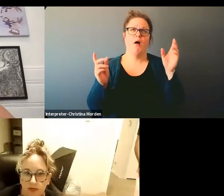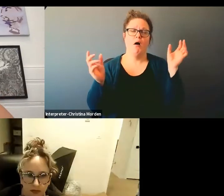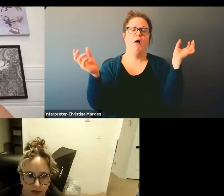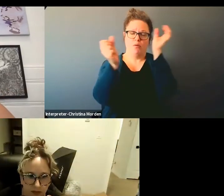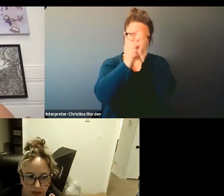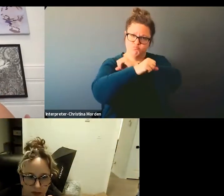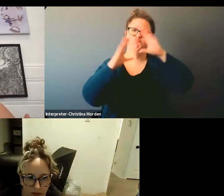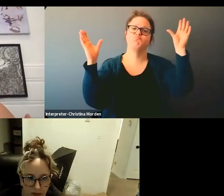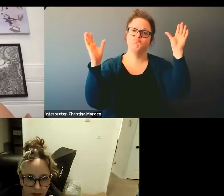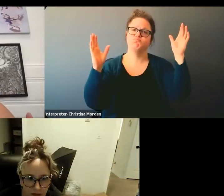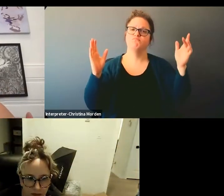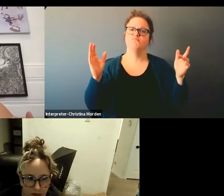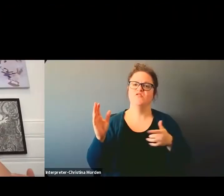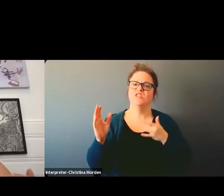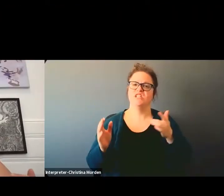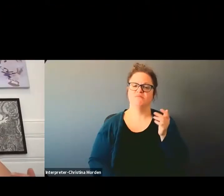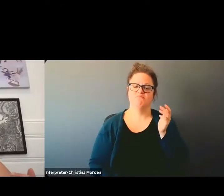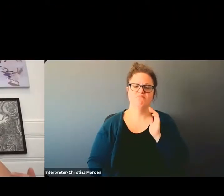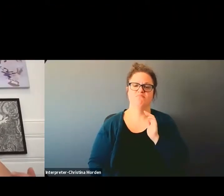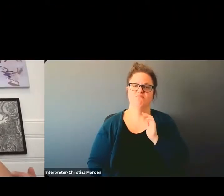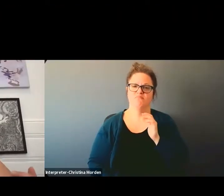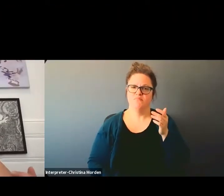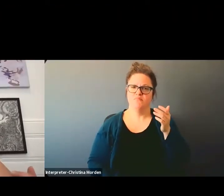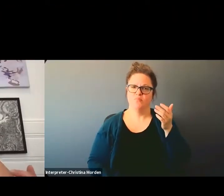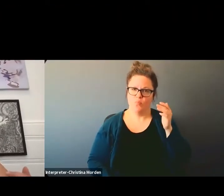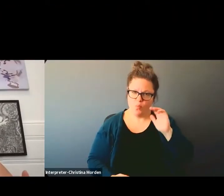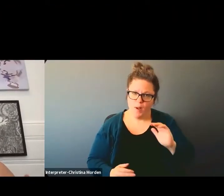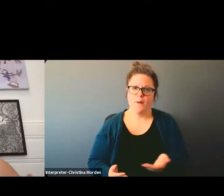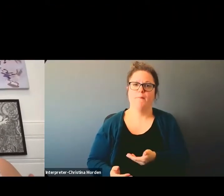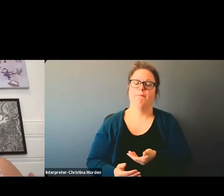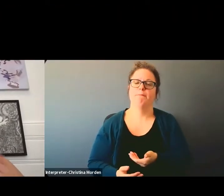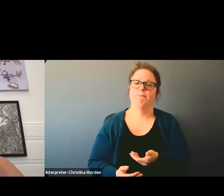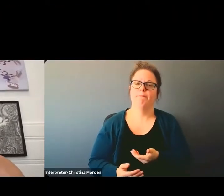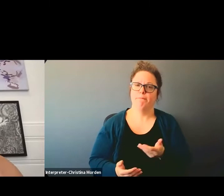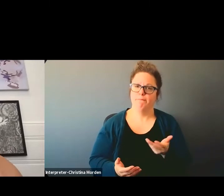feel as though they're being welcomed and thought about.